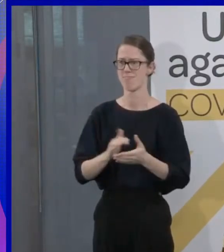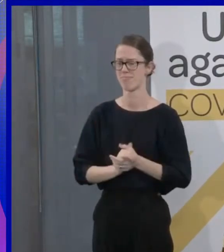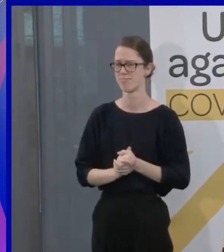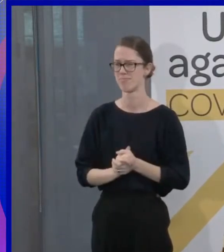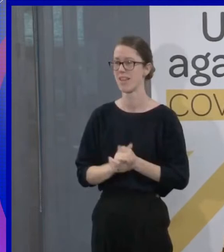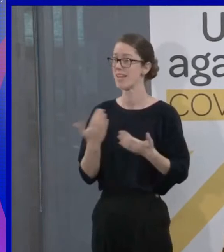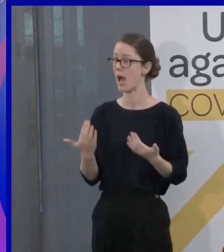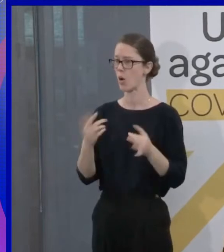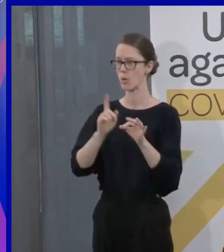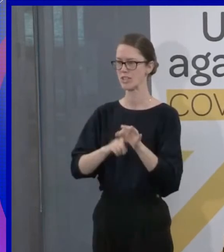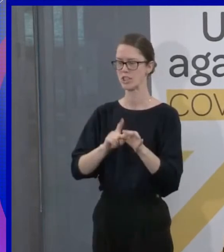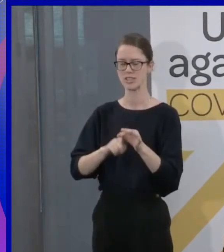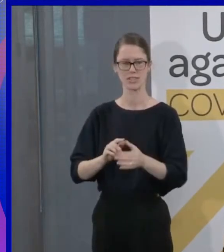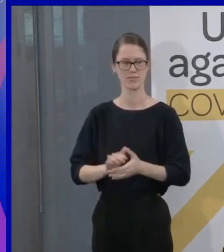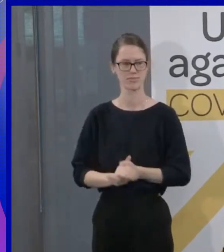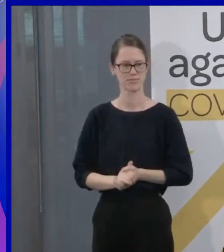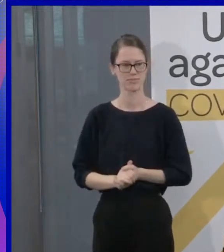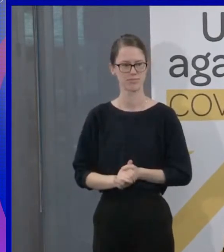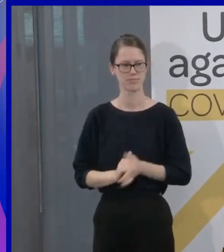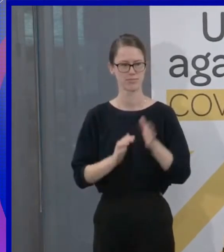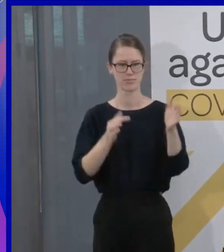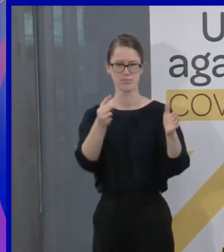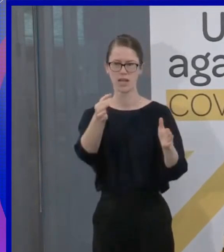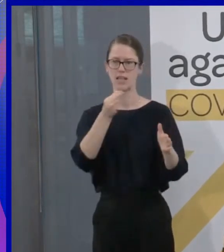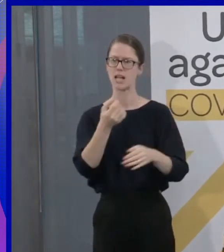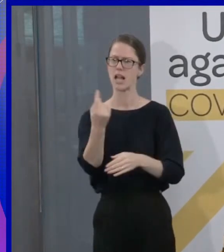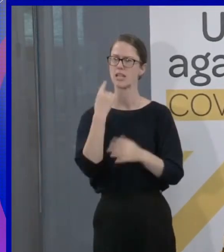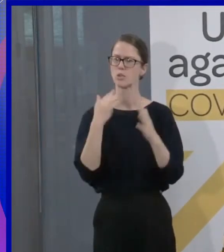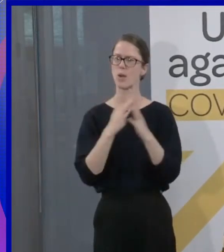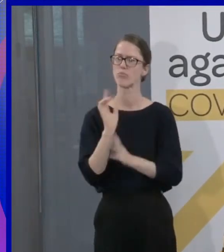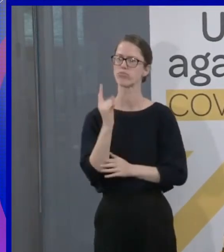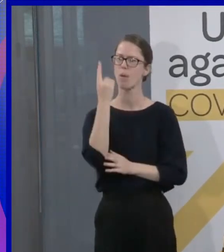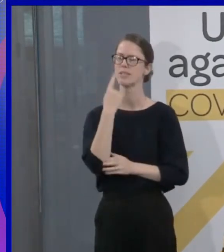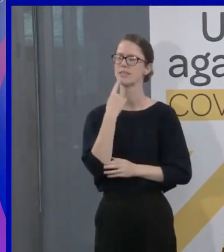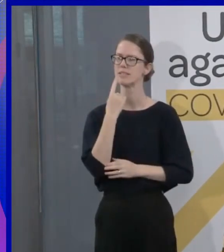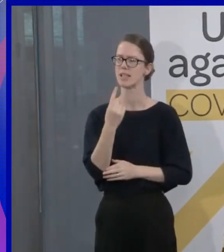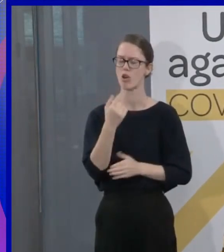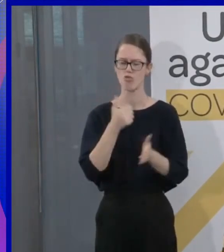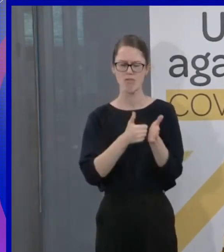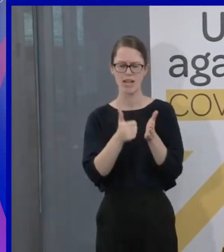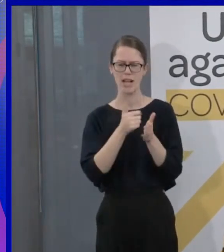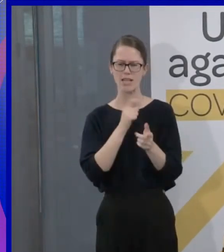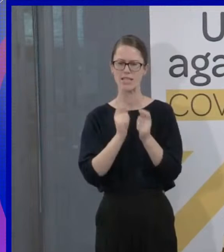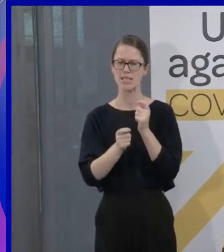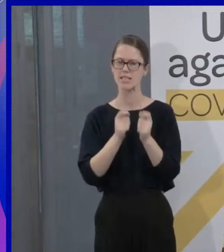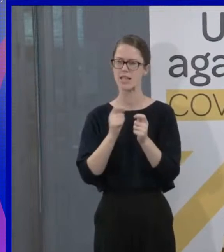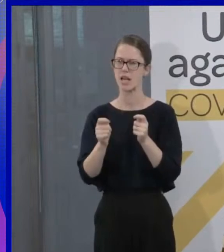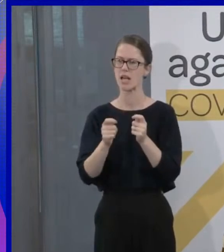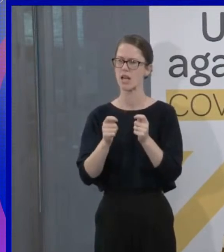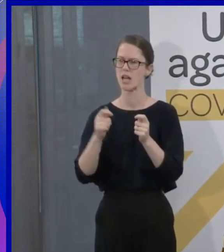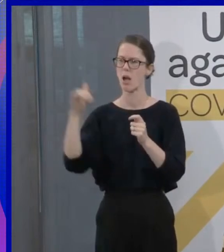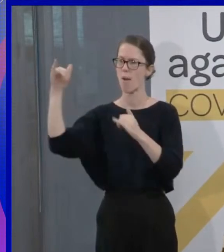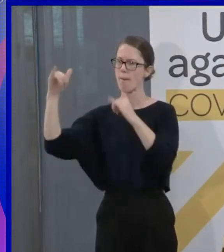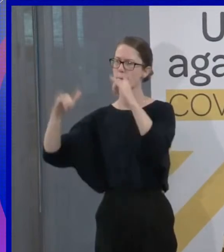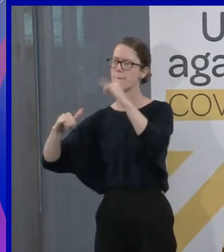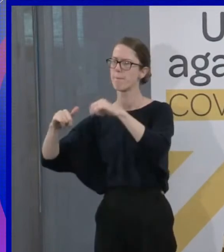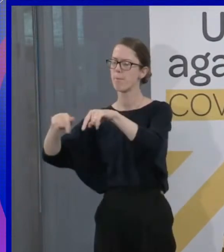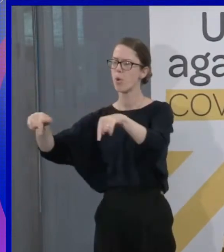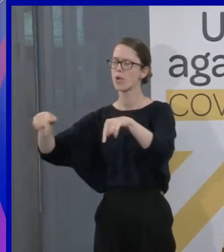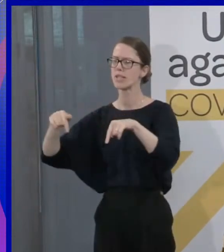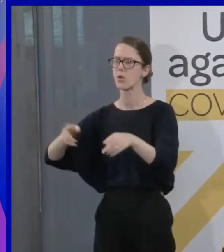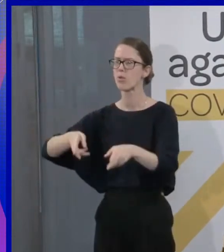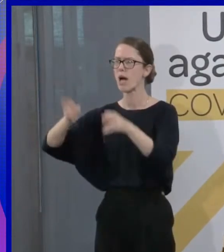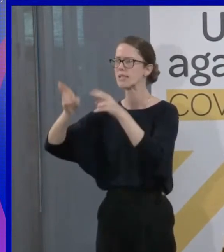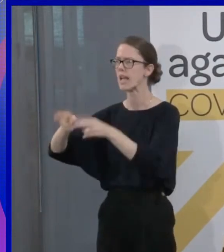I'm happy to take questions. Dr. Bloomfield, last week the Prime Minister said that there was regular testing at borders and managed isolation